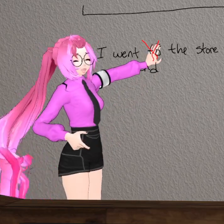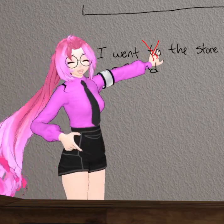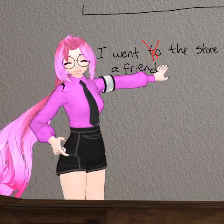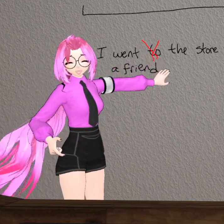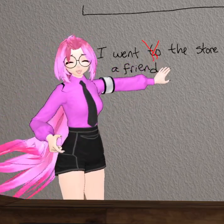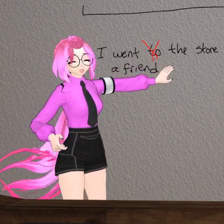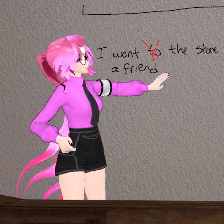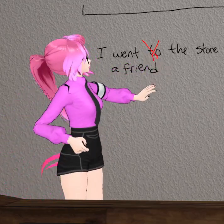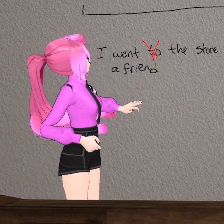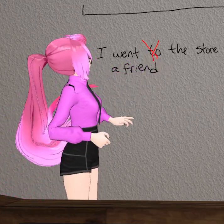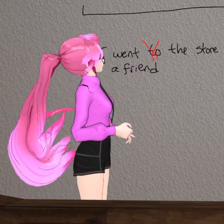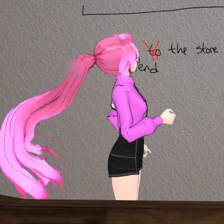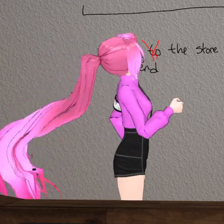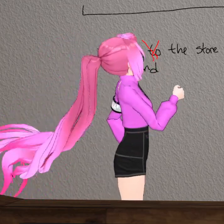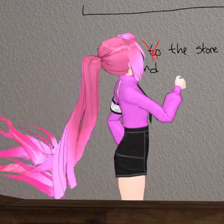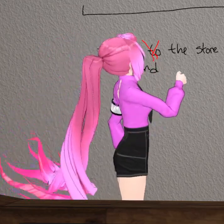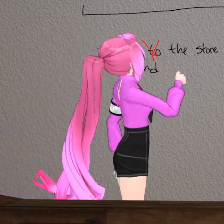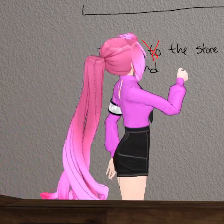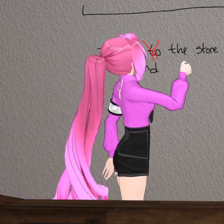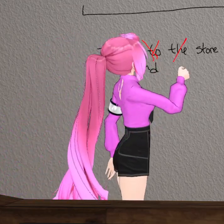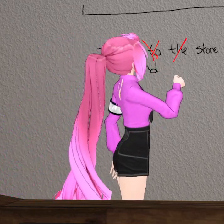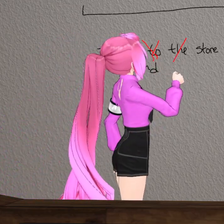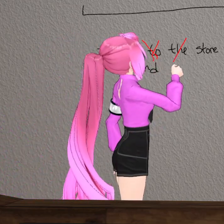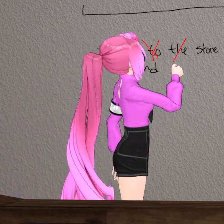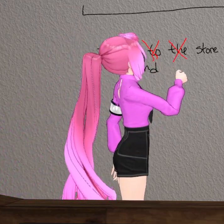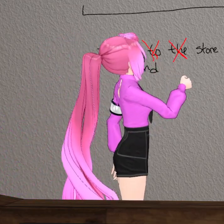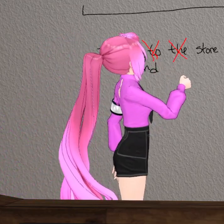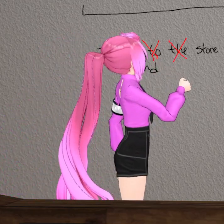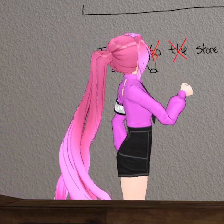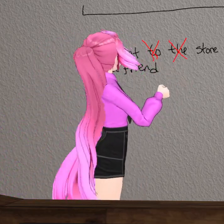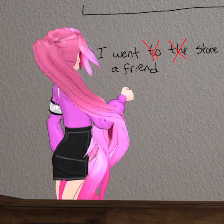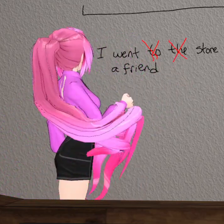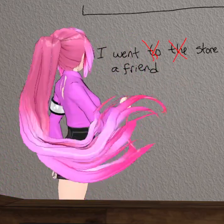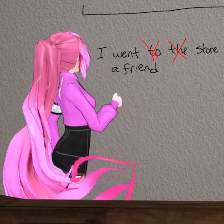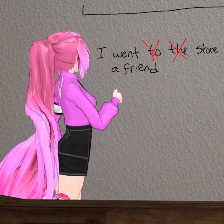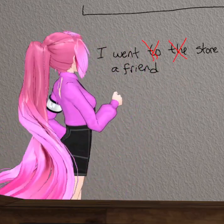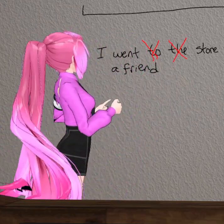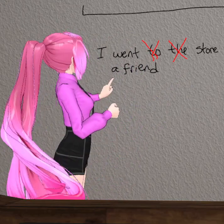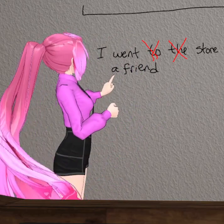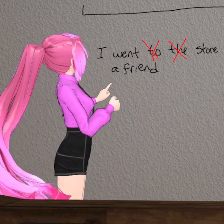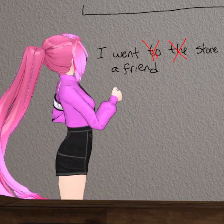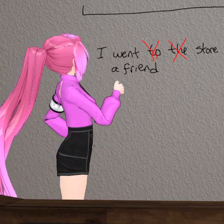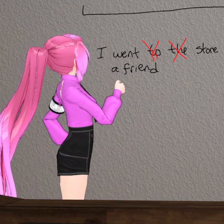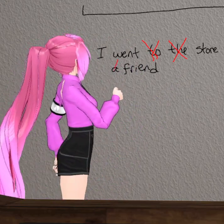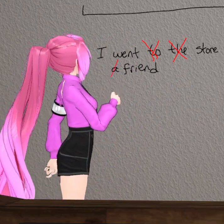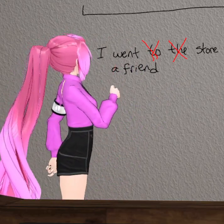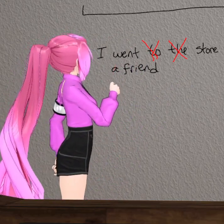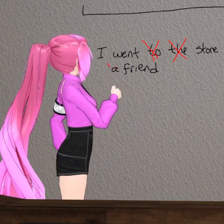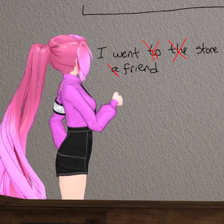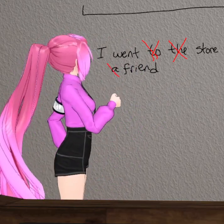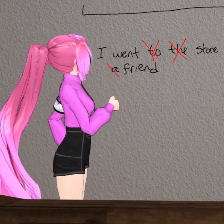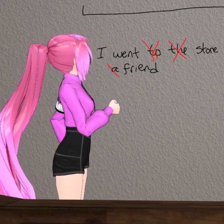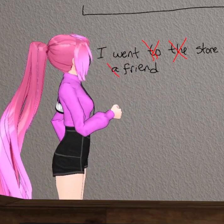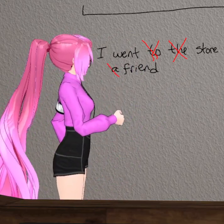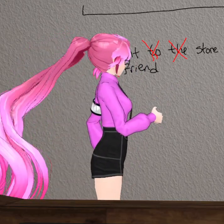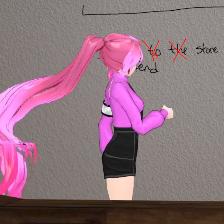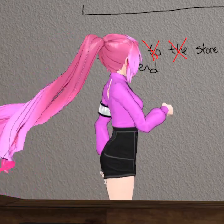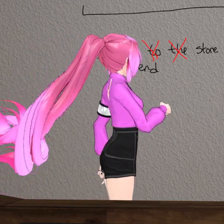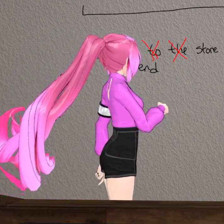need to say that. We're going to say the, cross that out, and a, cross that out. We're also